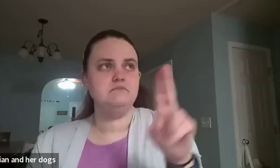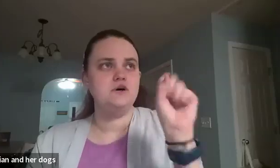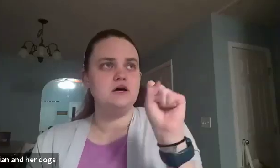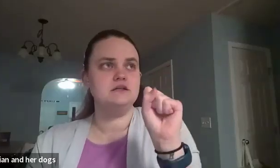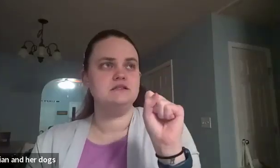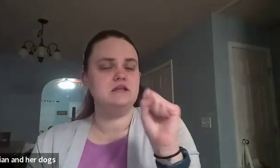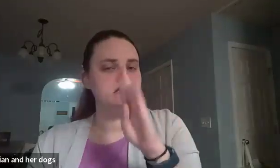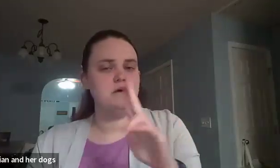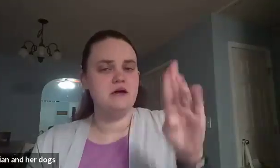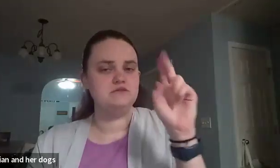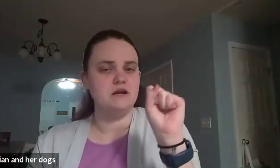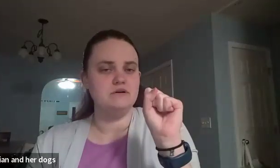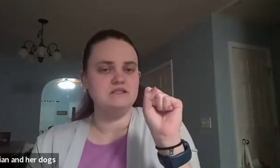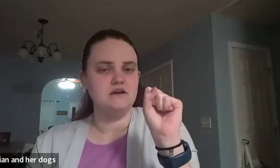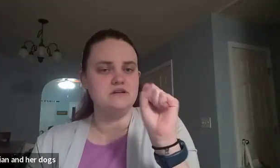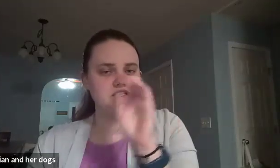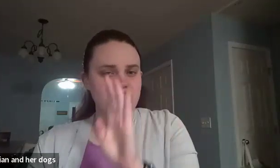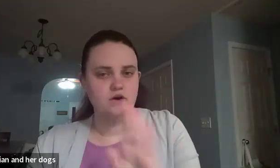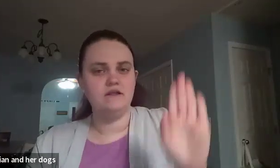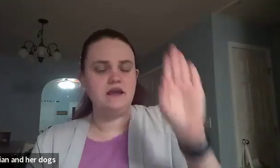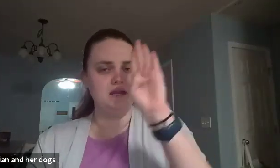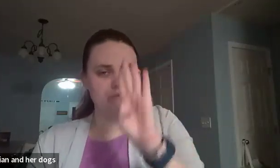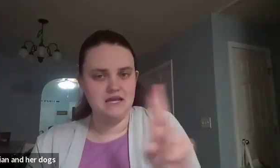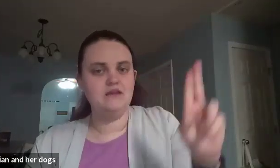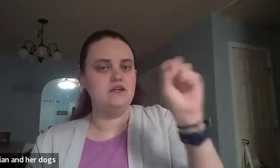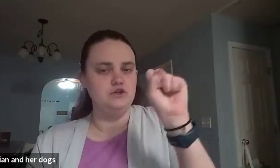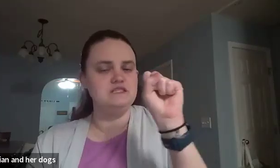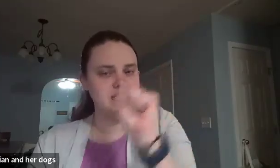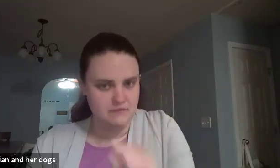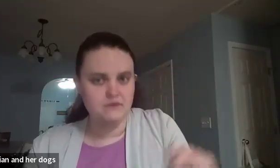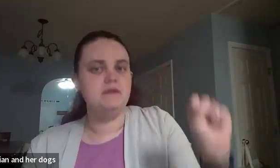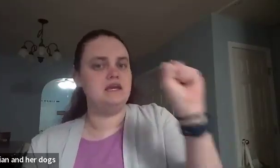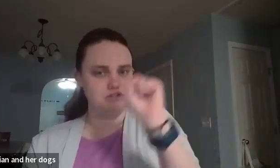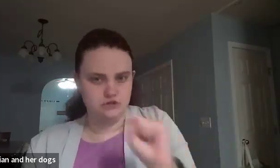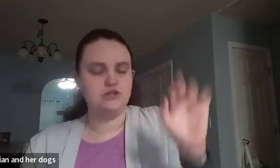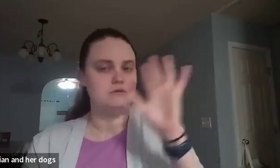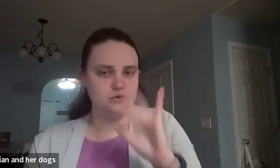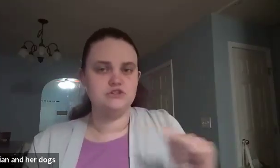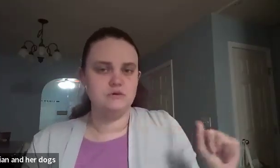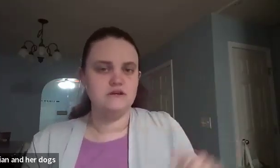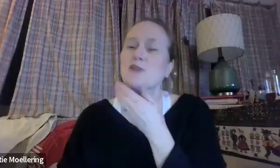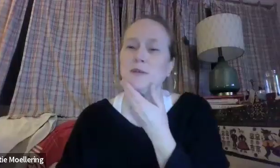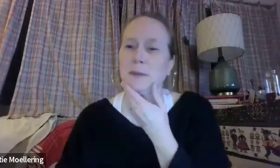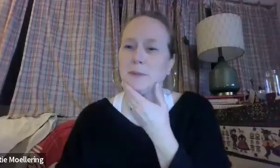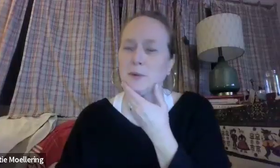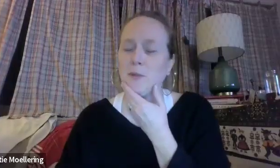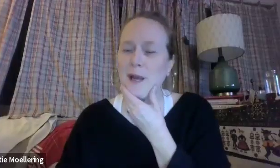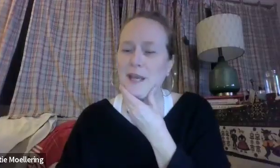said, bus. That's like my best one I always think of because it's very like, I mean, I'm making that you see, I'm even making a I know, circular I was motion. just trying to remember what